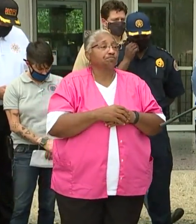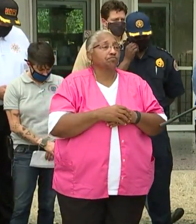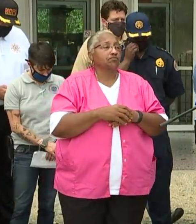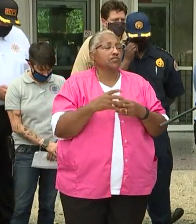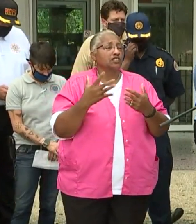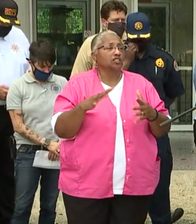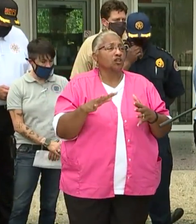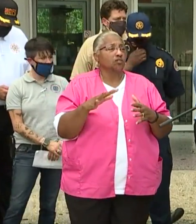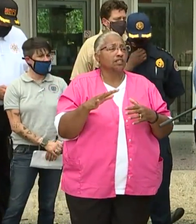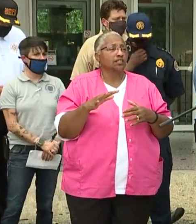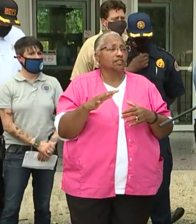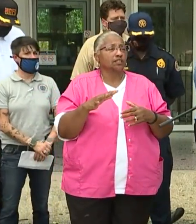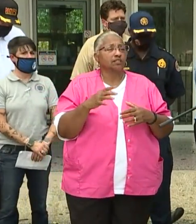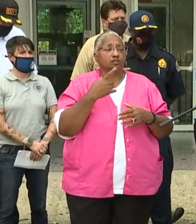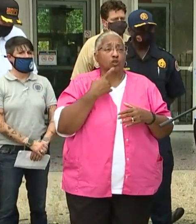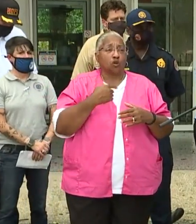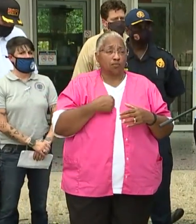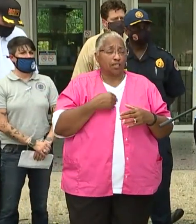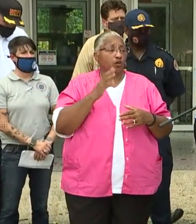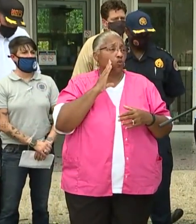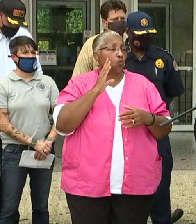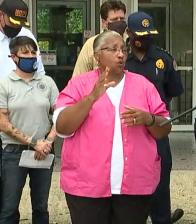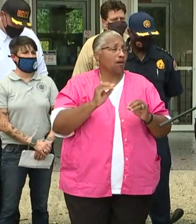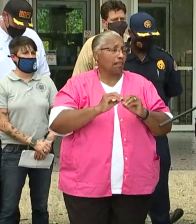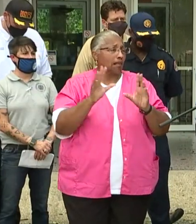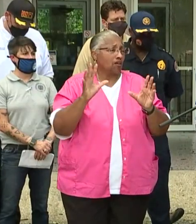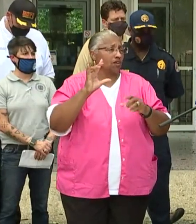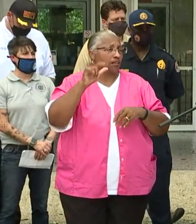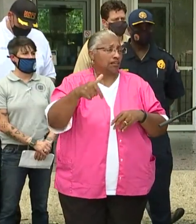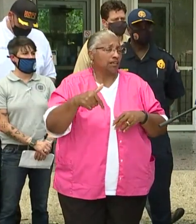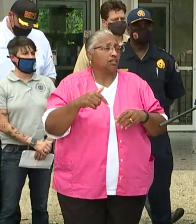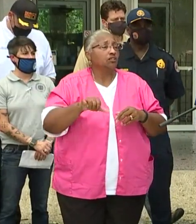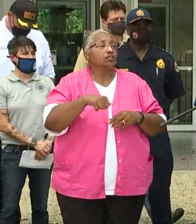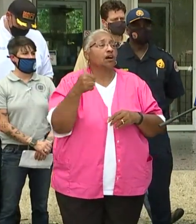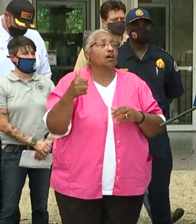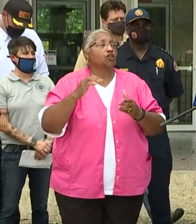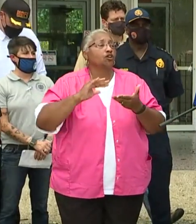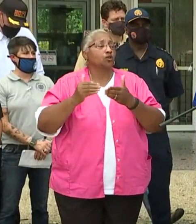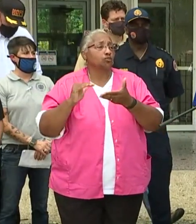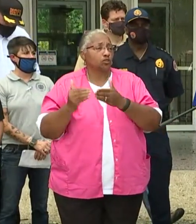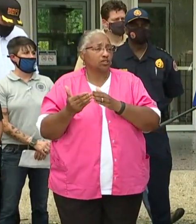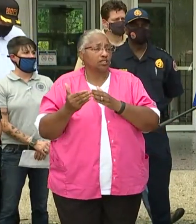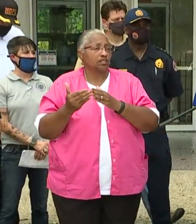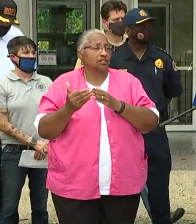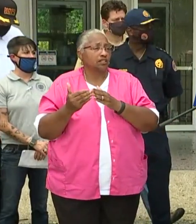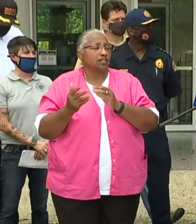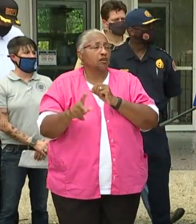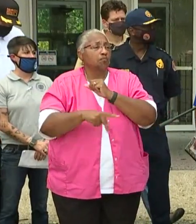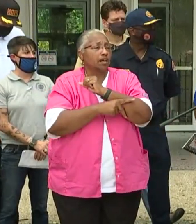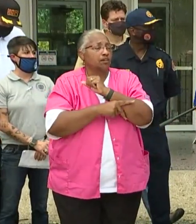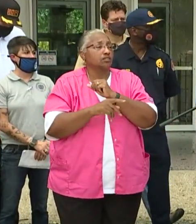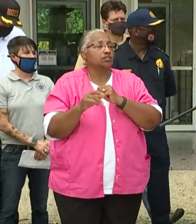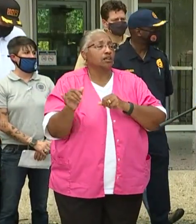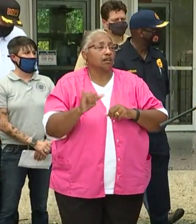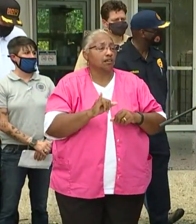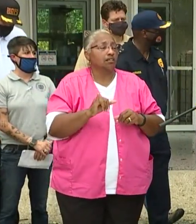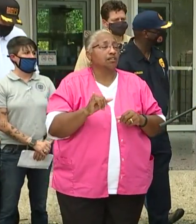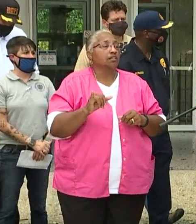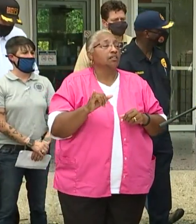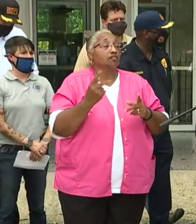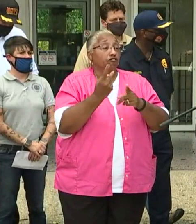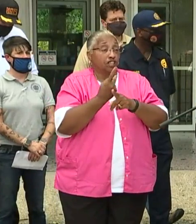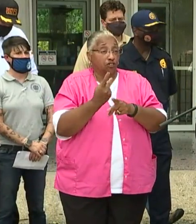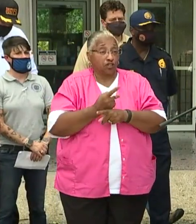told, and this will be even more defined as other communities and parishes are doing exactly what we're doing, assessing